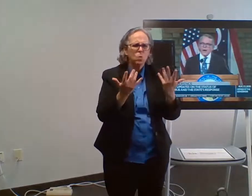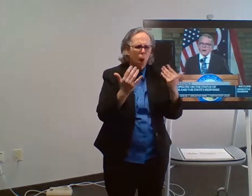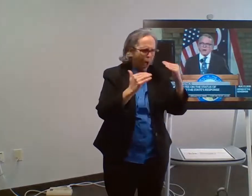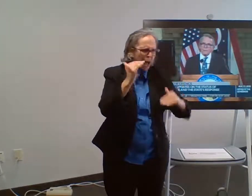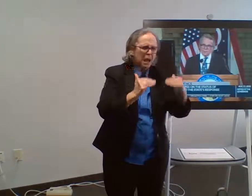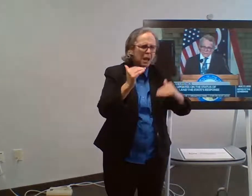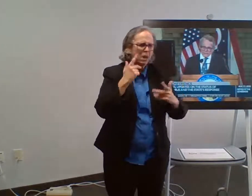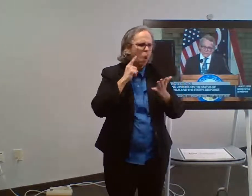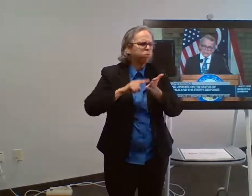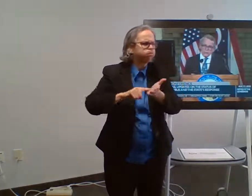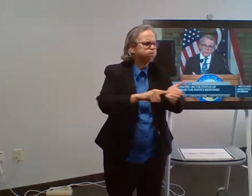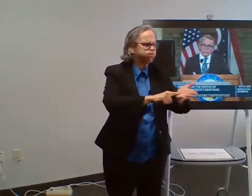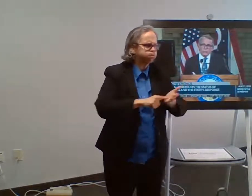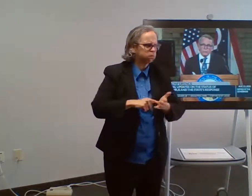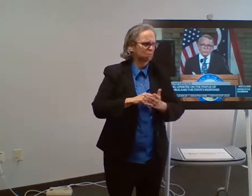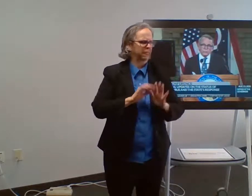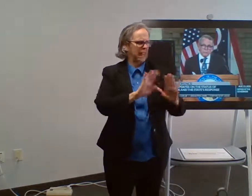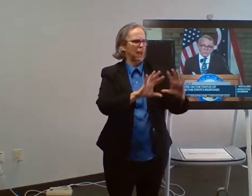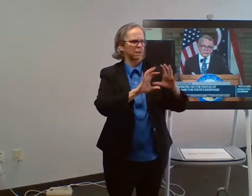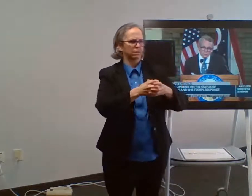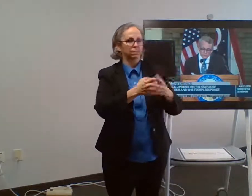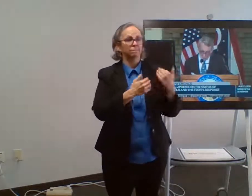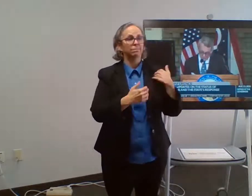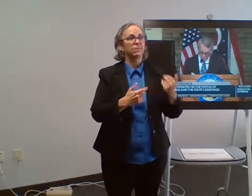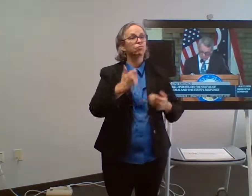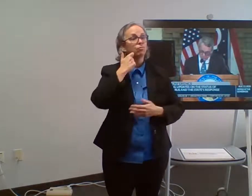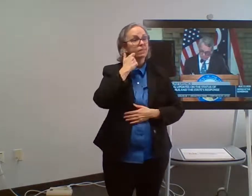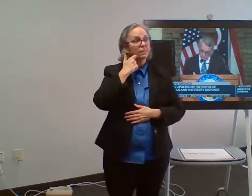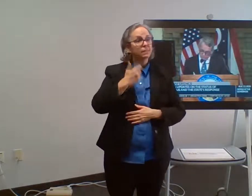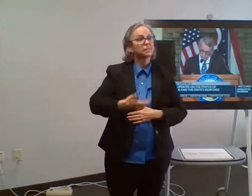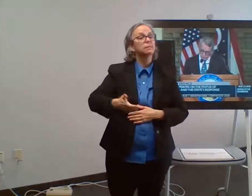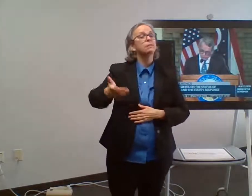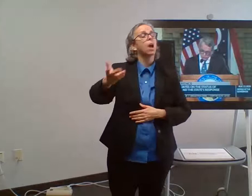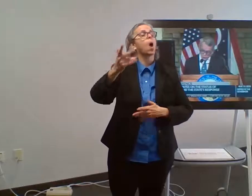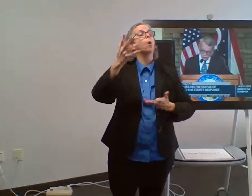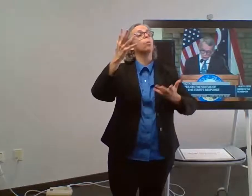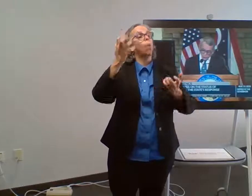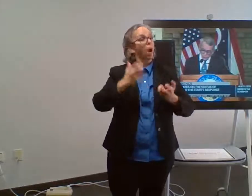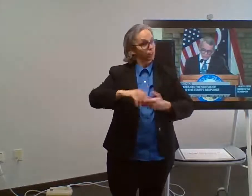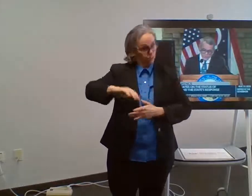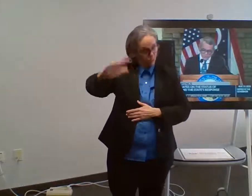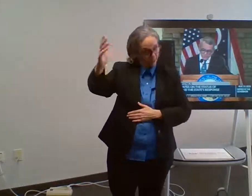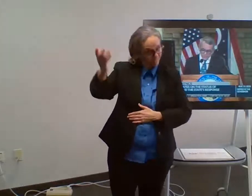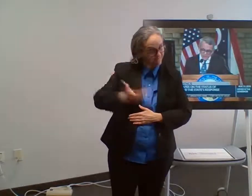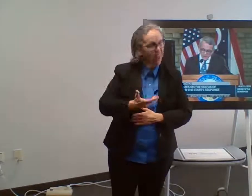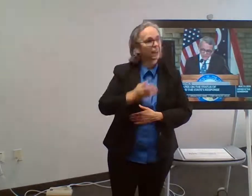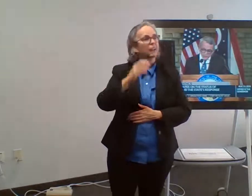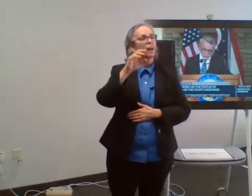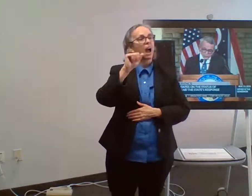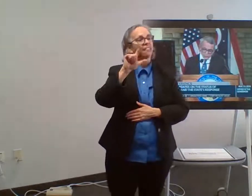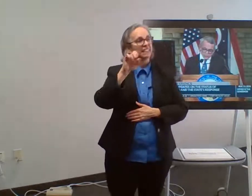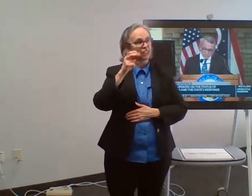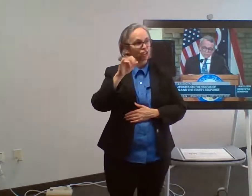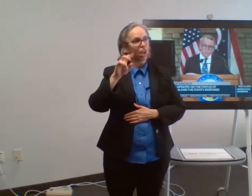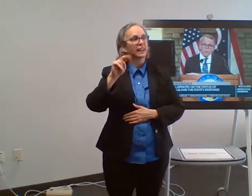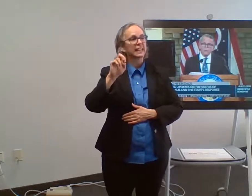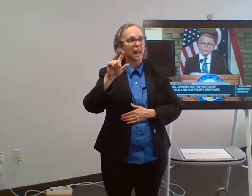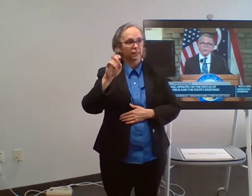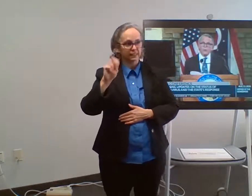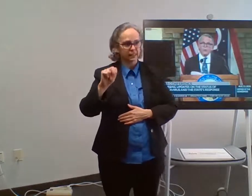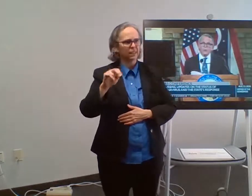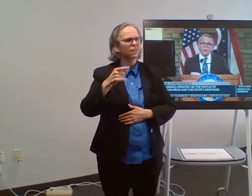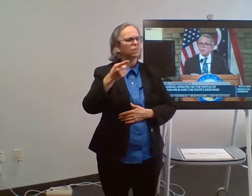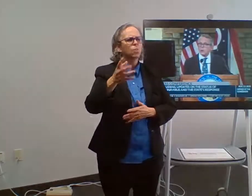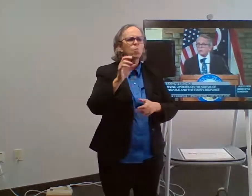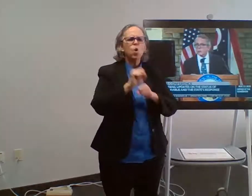Recovery Ohio. She was in the Attorney General's office with me, where she headed up our,